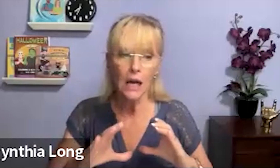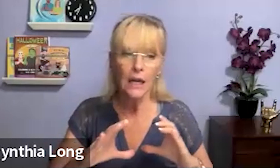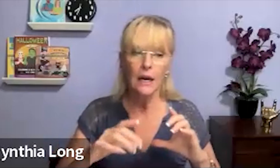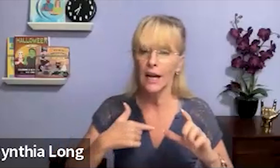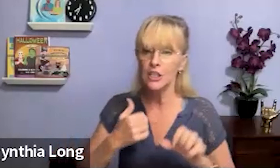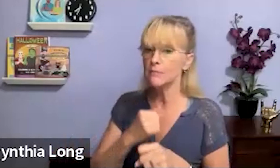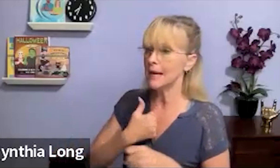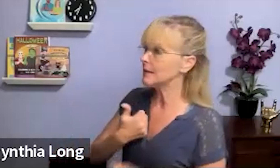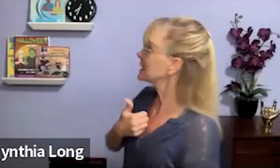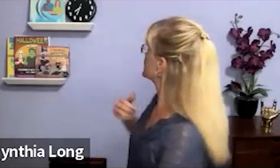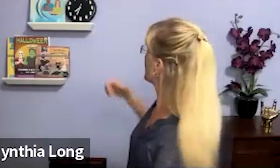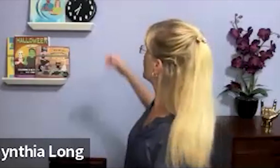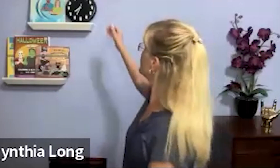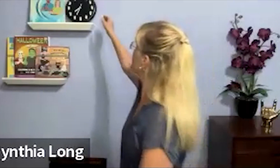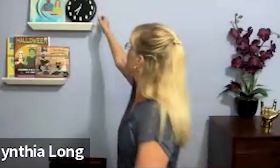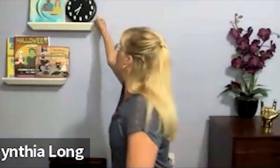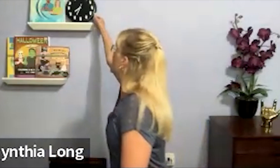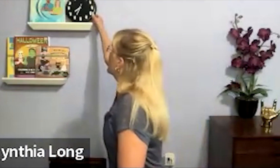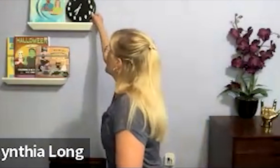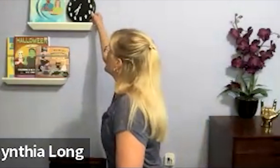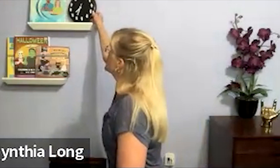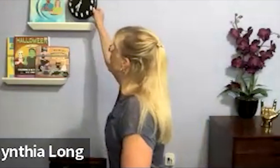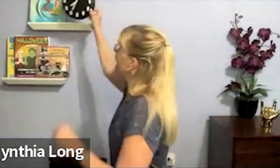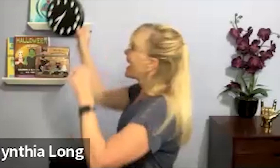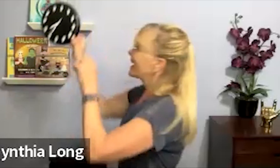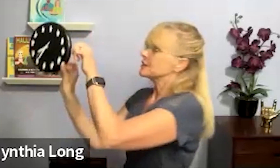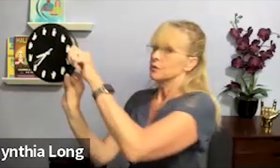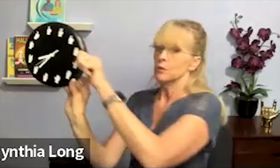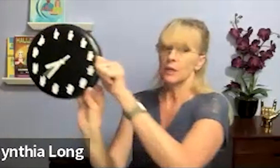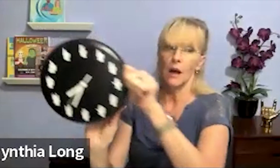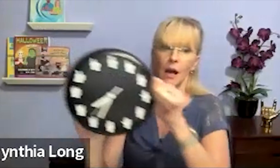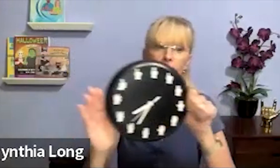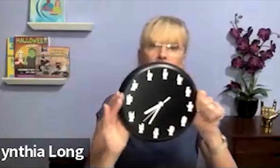clock, I actually made myself, but you can add it to the clock.